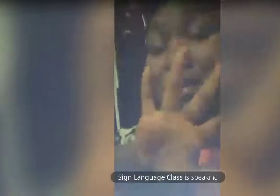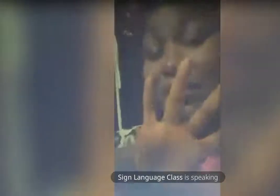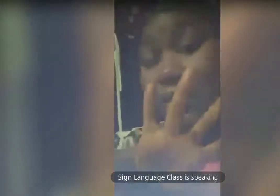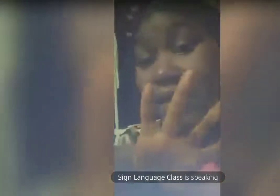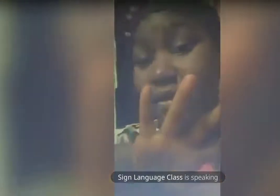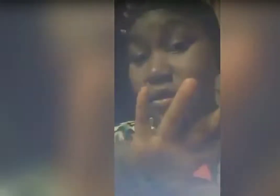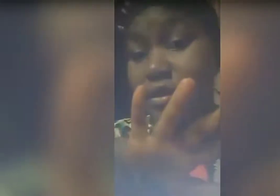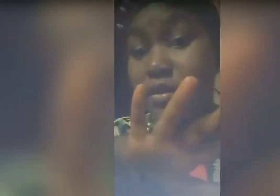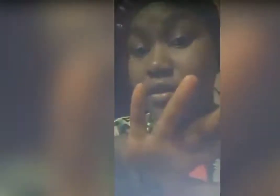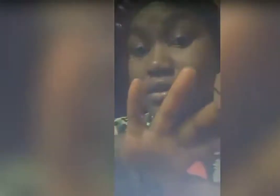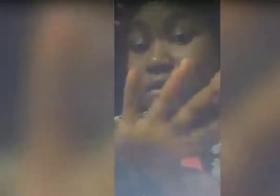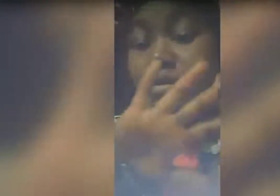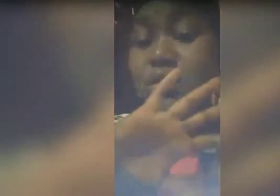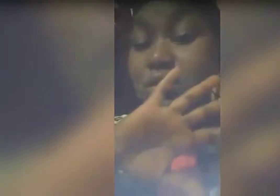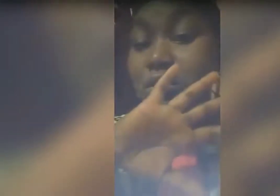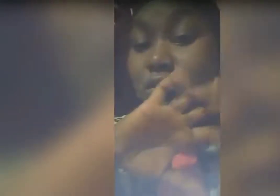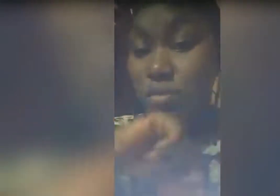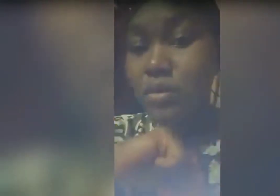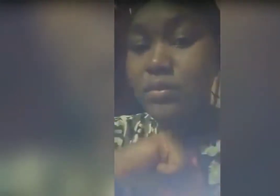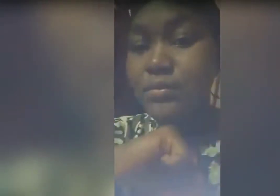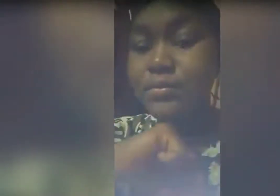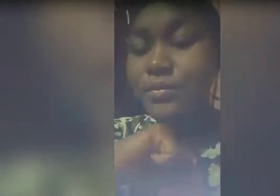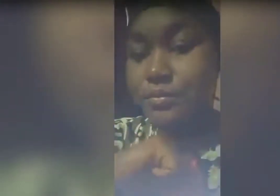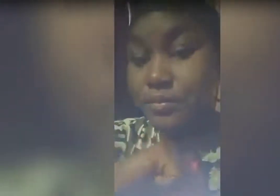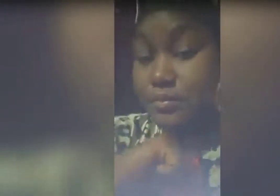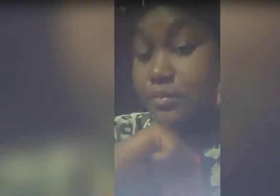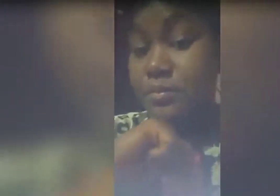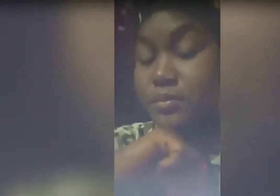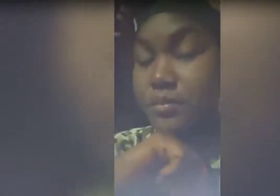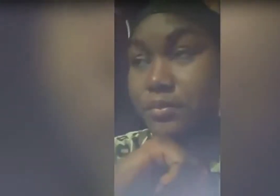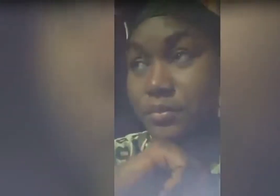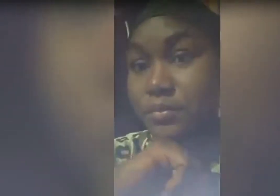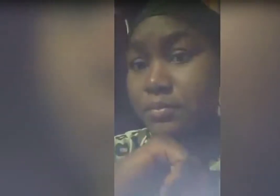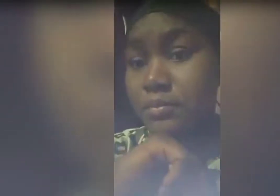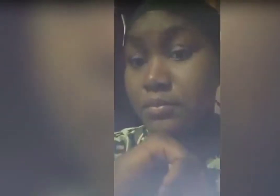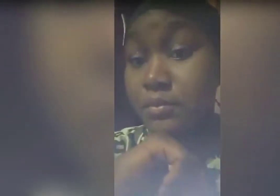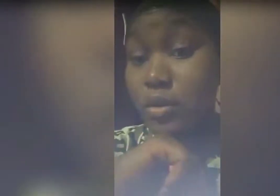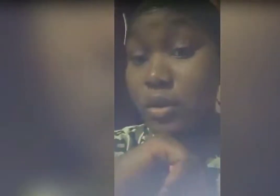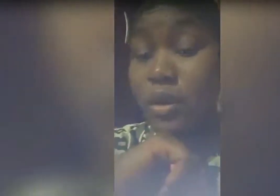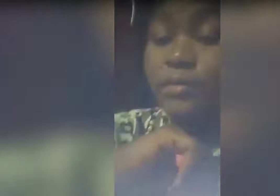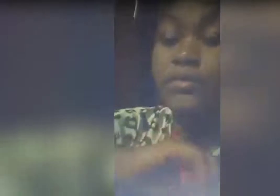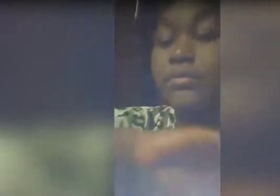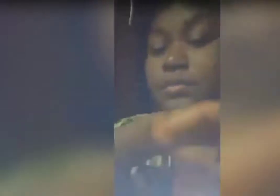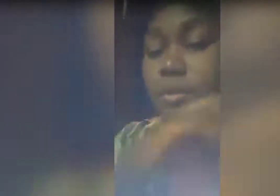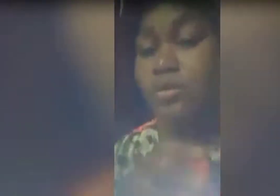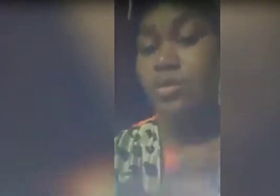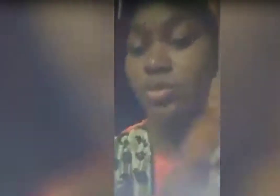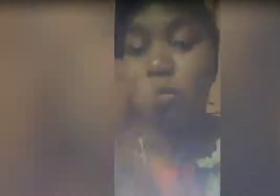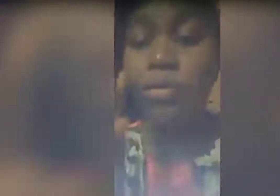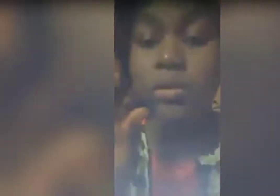So, Amira, you're going to sign 6 to 10 for us. Okay. So,